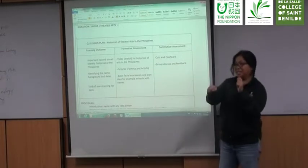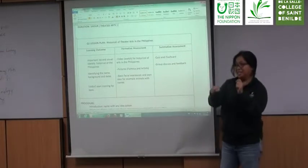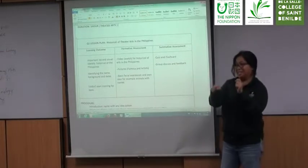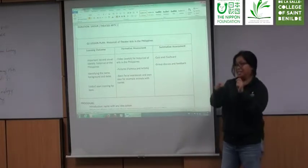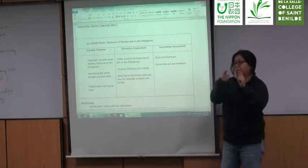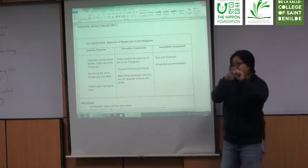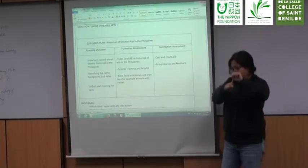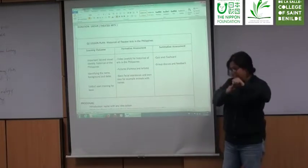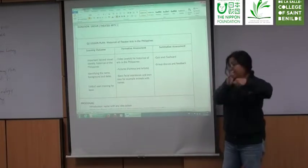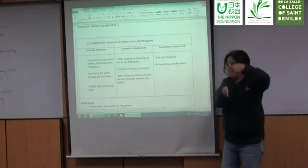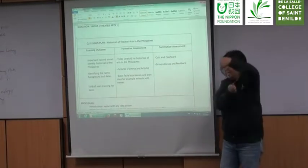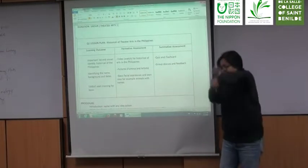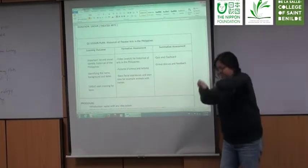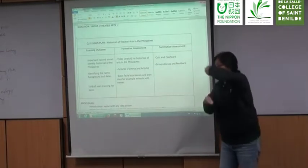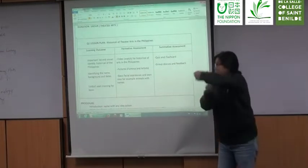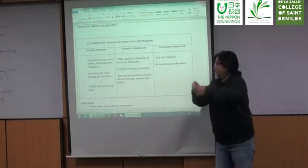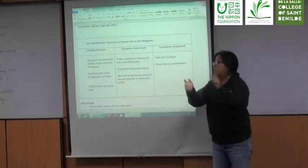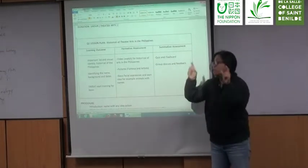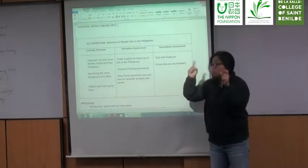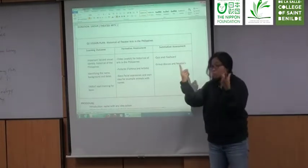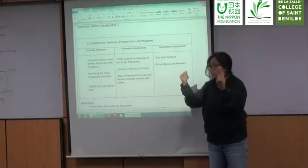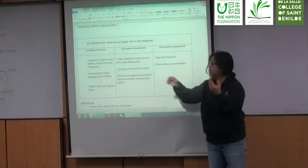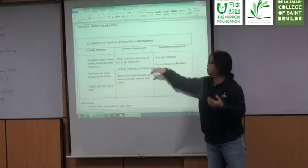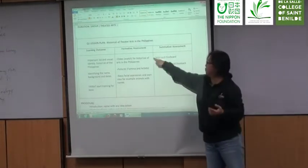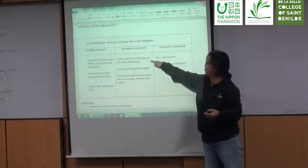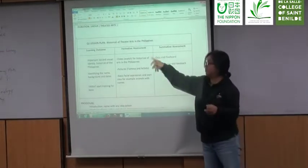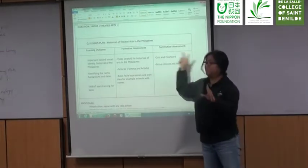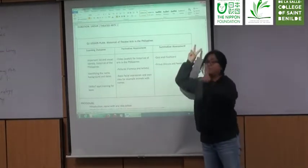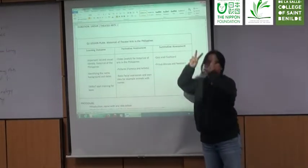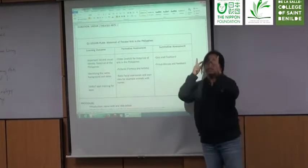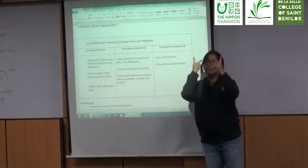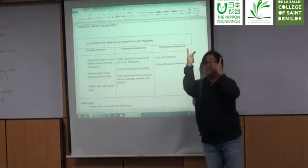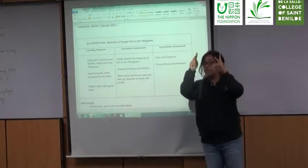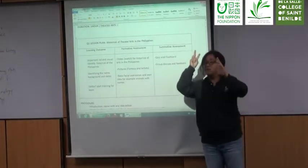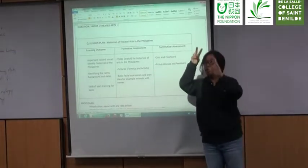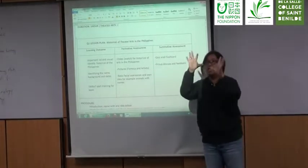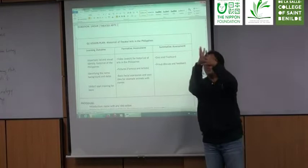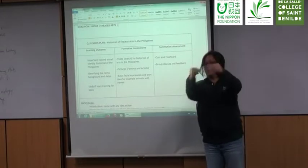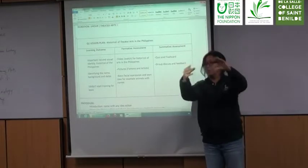Philippines. There we had theater before.